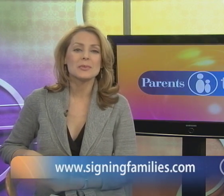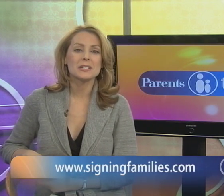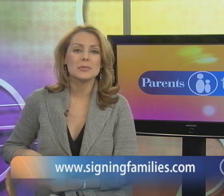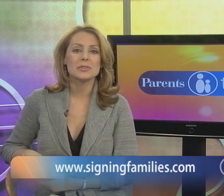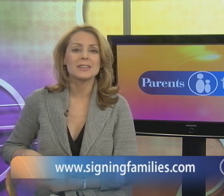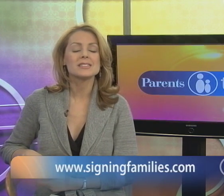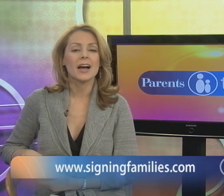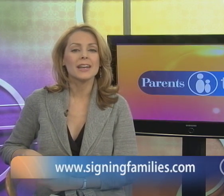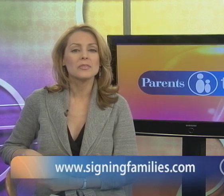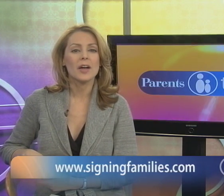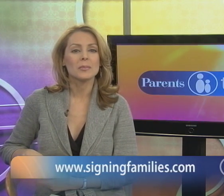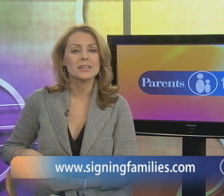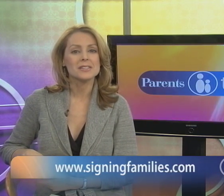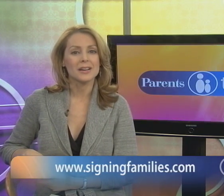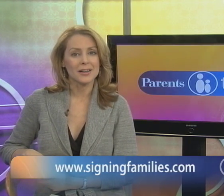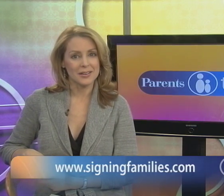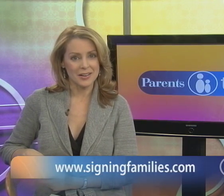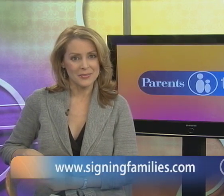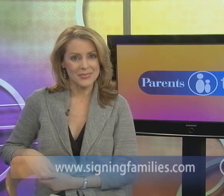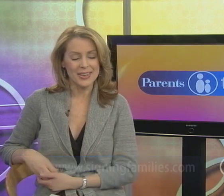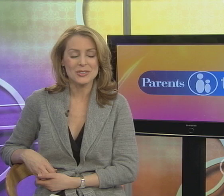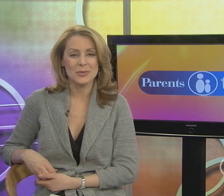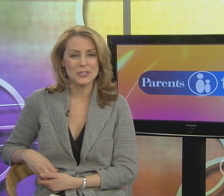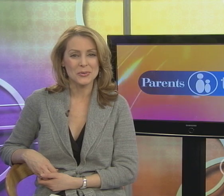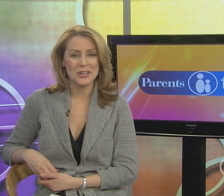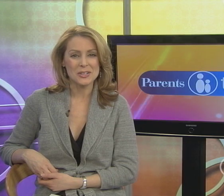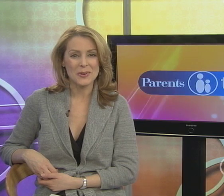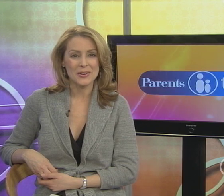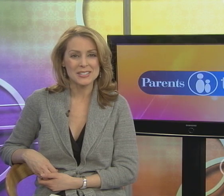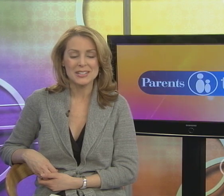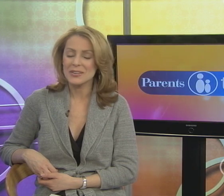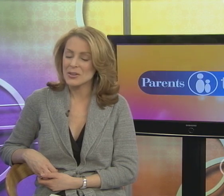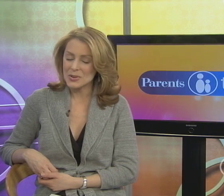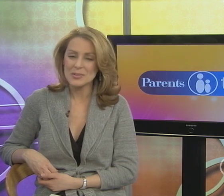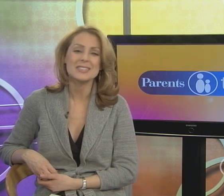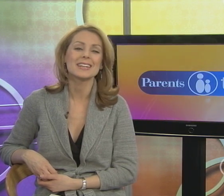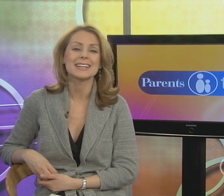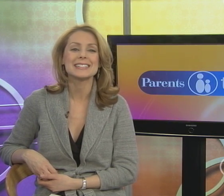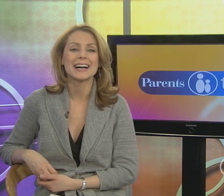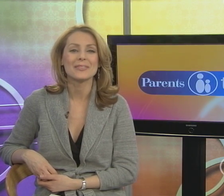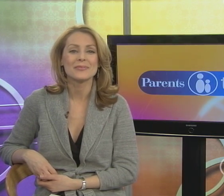www.signingfamilies.com. Thank you so much for watching Parents TV, and we will see you next time.